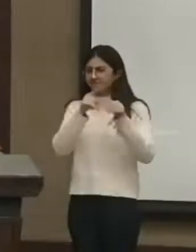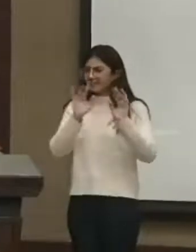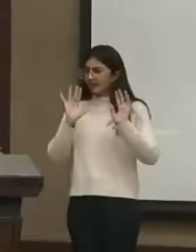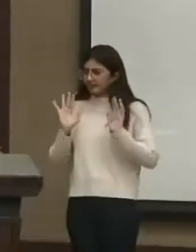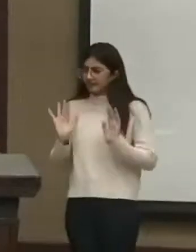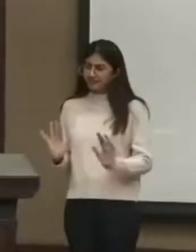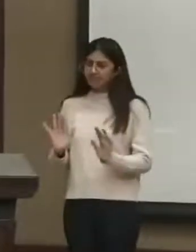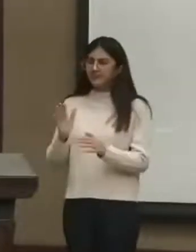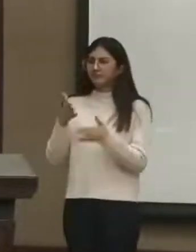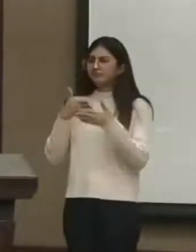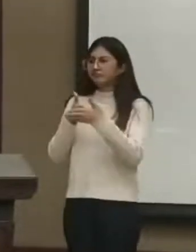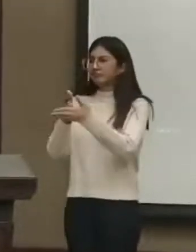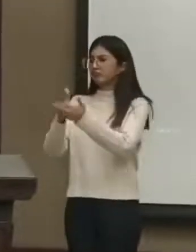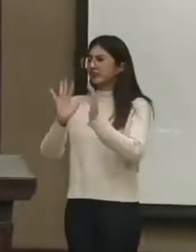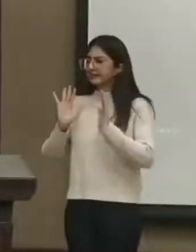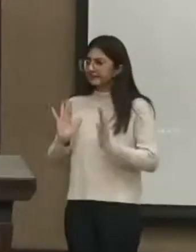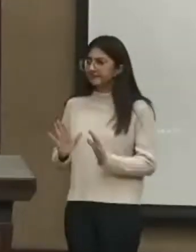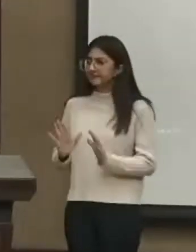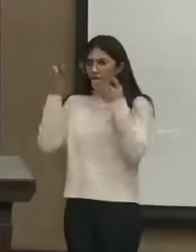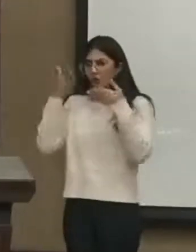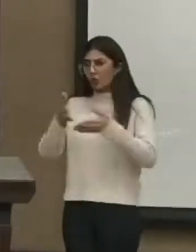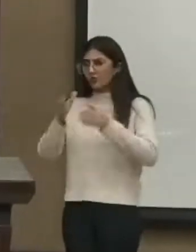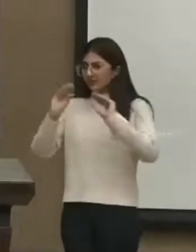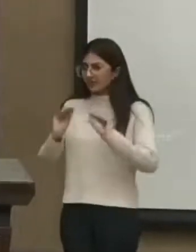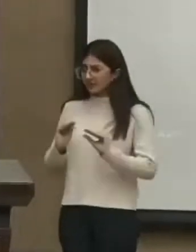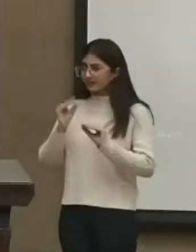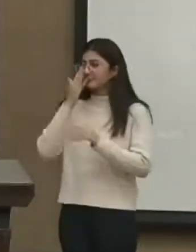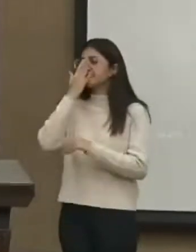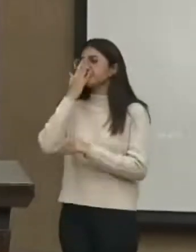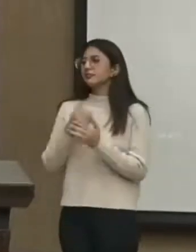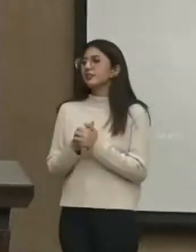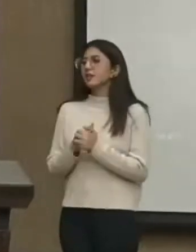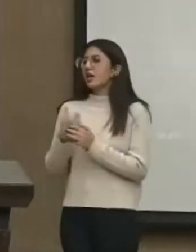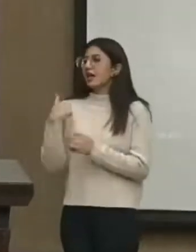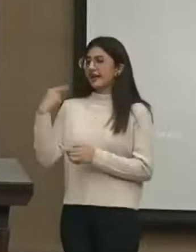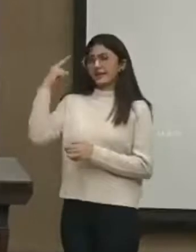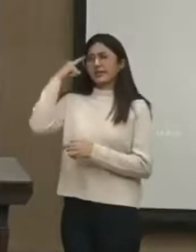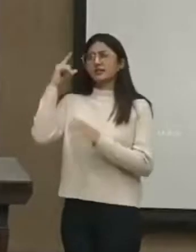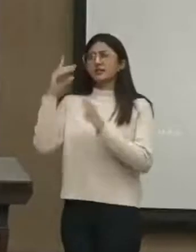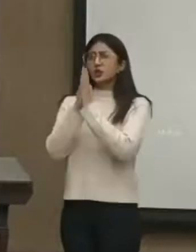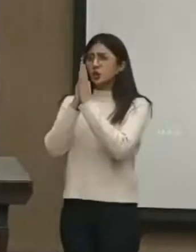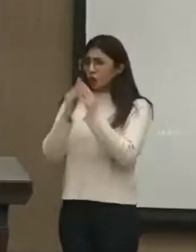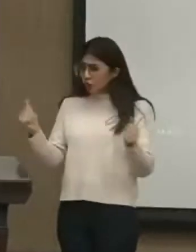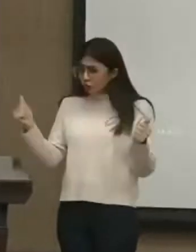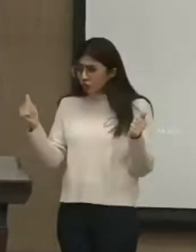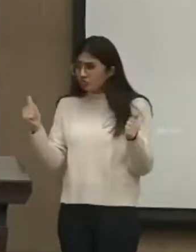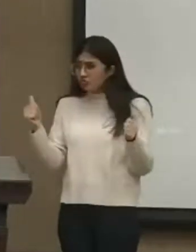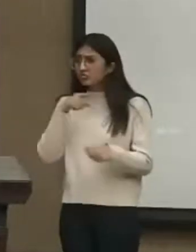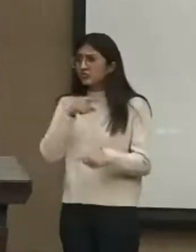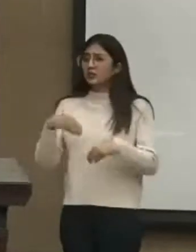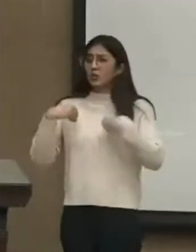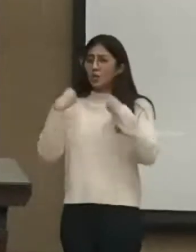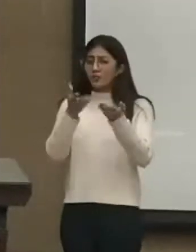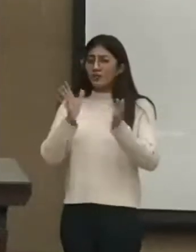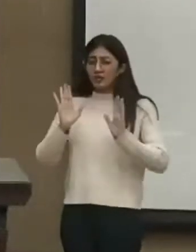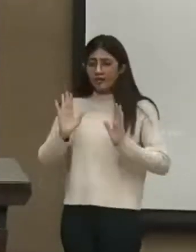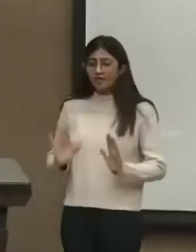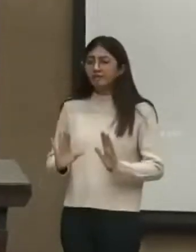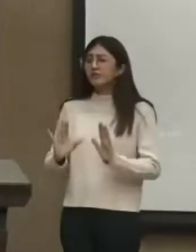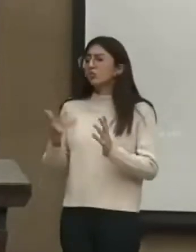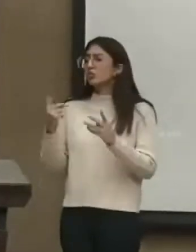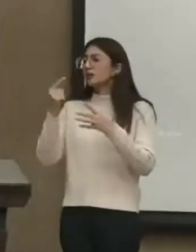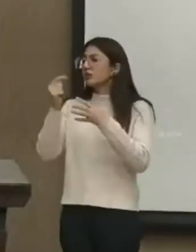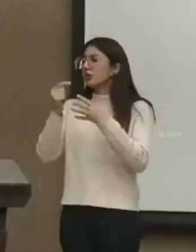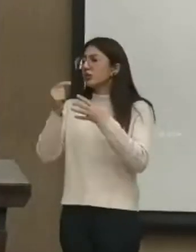was kind of focused. And I think the solutions which were generally offered included,